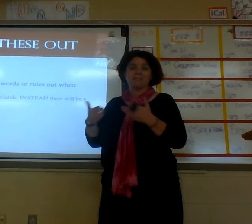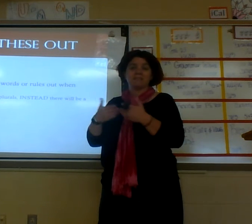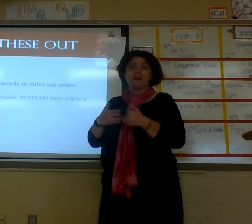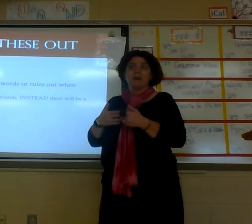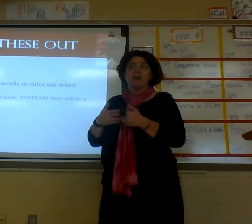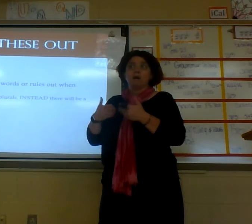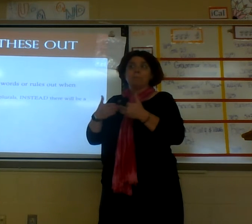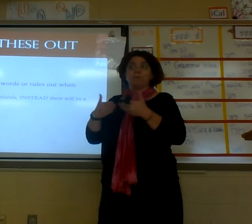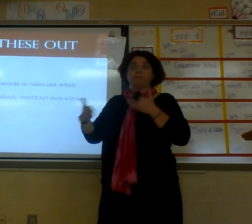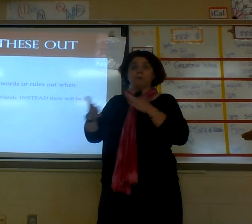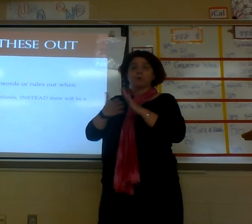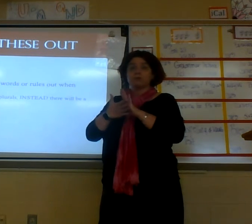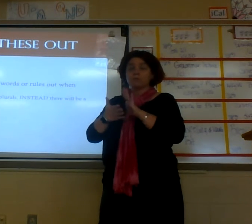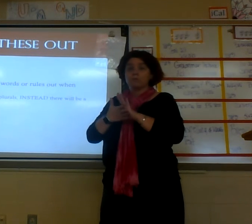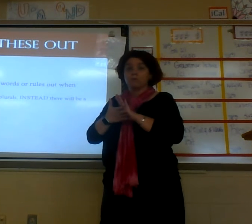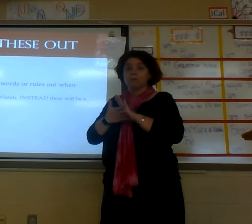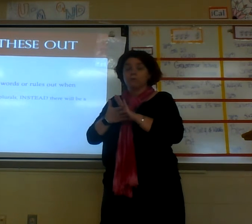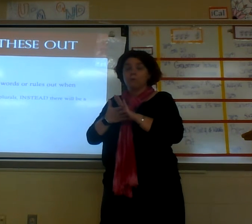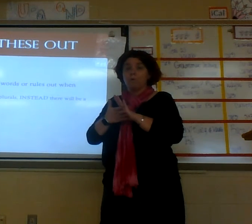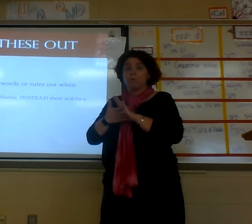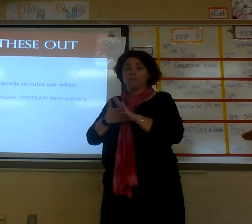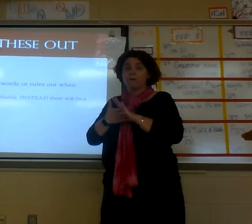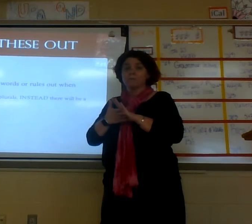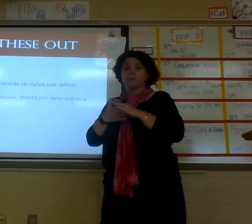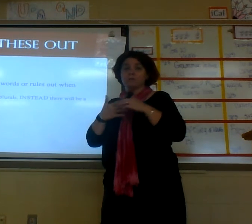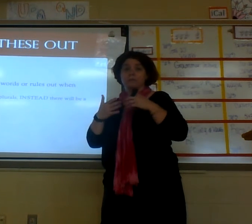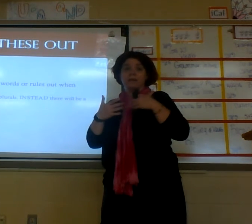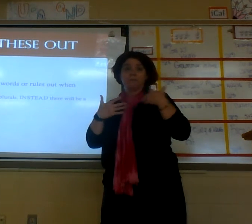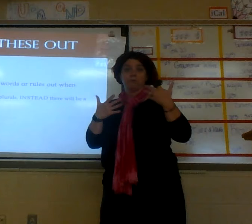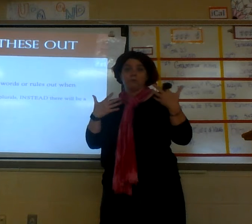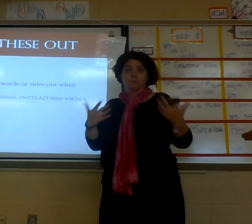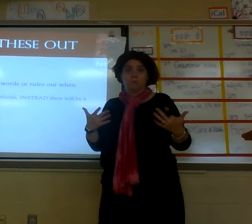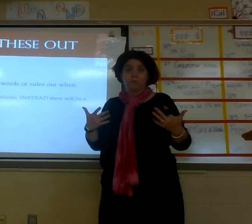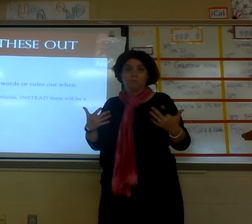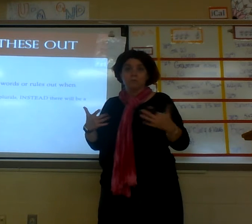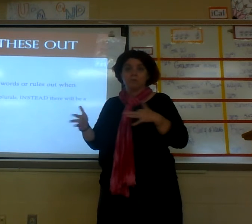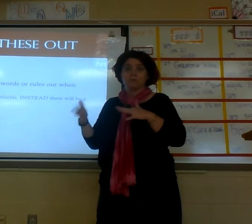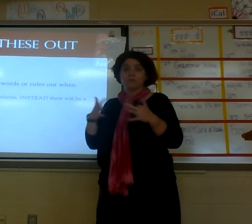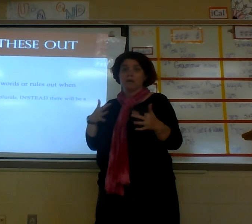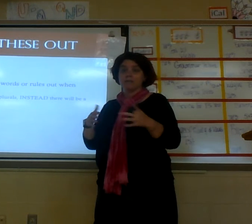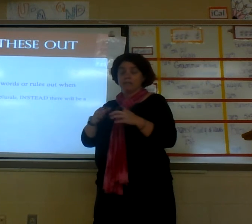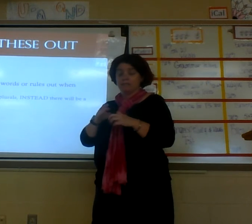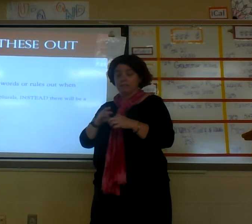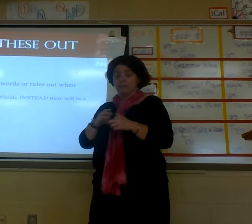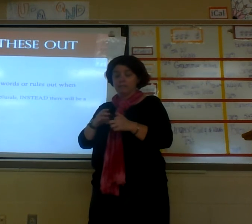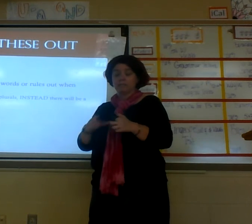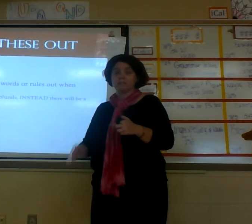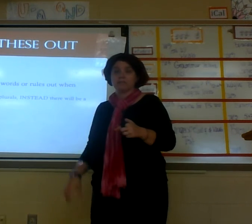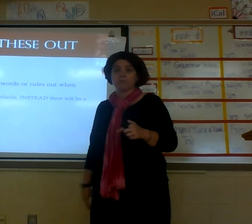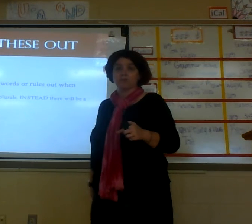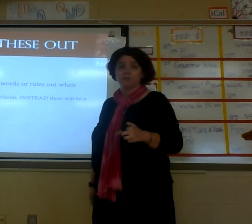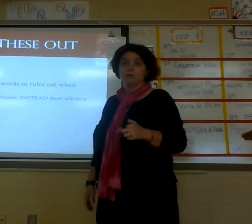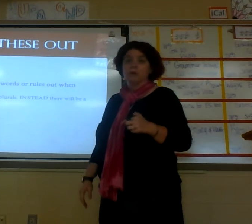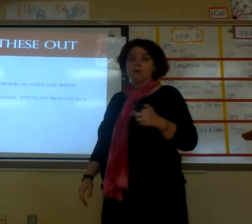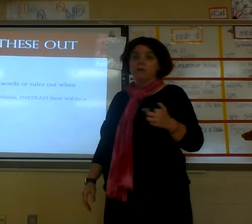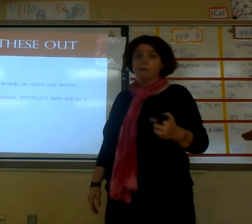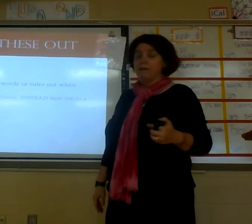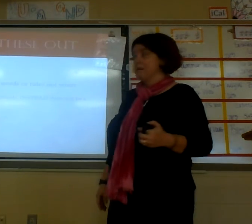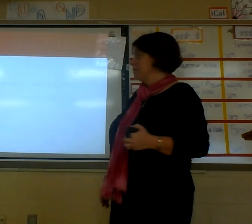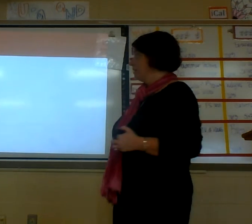it's before school or if I'm really saying preschool. So it's just context of the sentences tells you the meaning behind